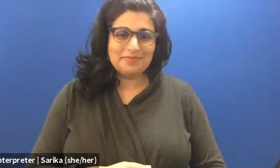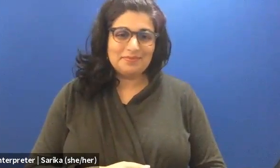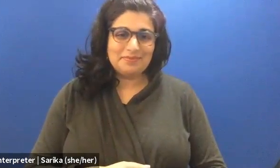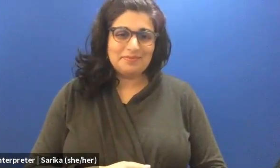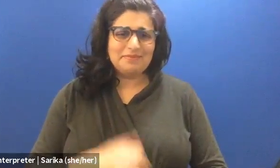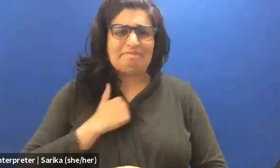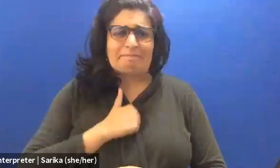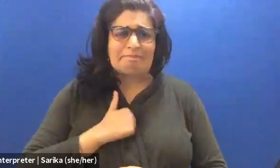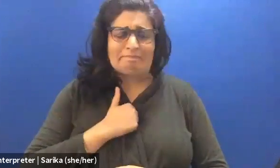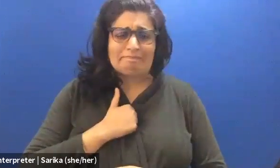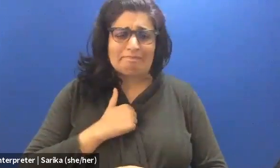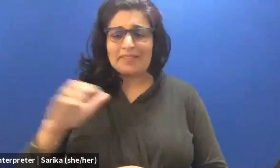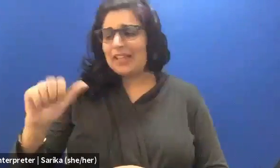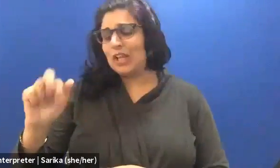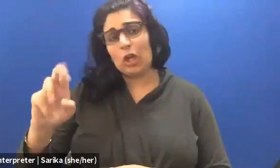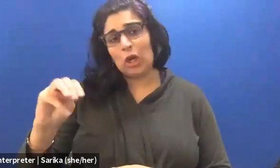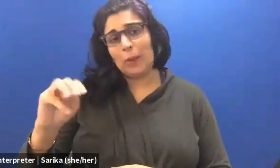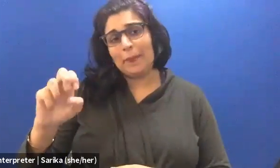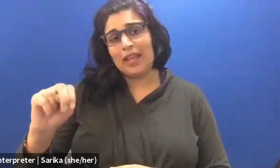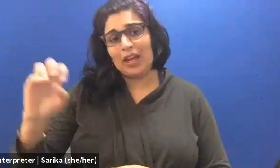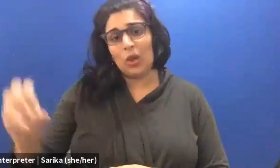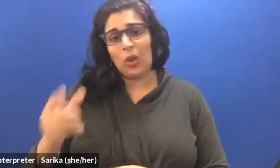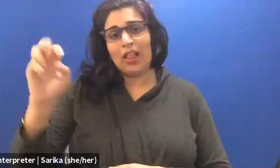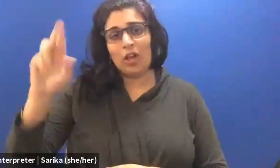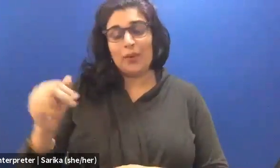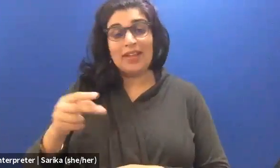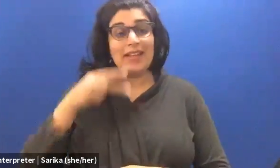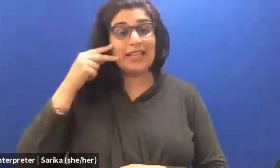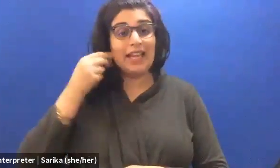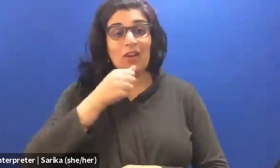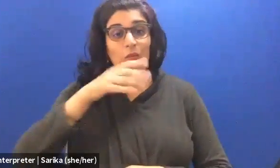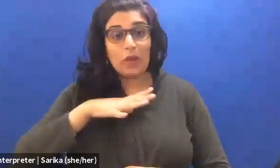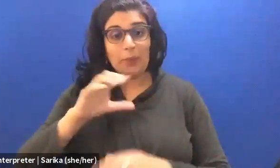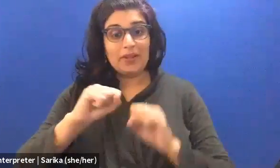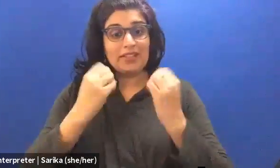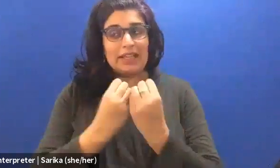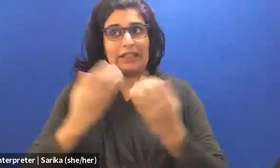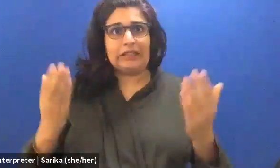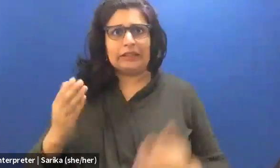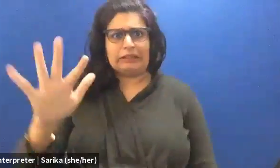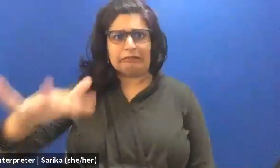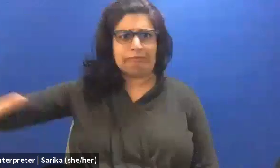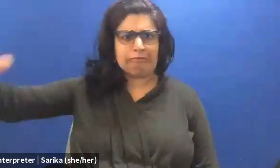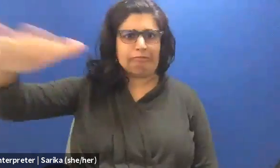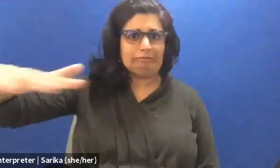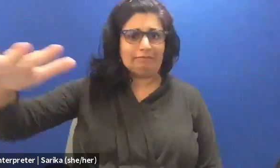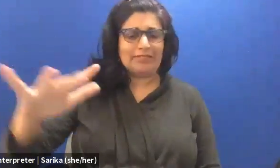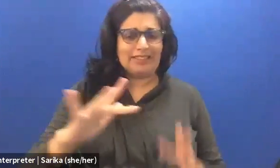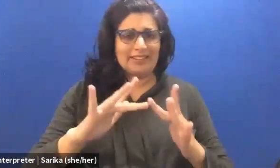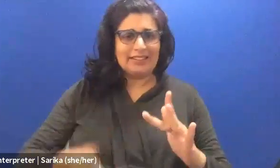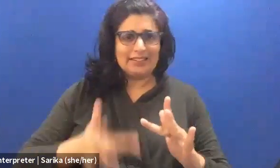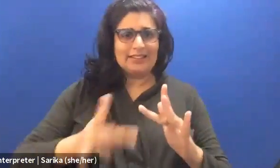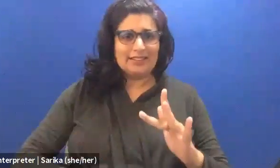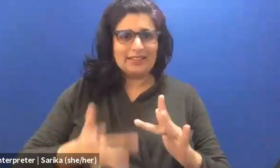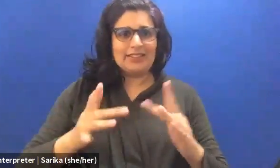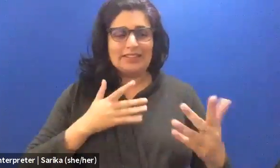sorry about that. Carmen O'Leary with Native Women's Society out here in the middle of nowhere with not very good reception. So